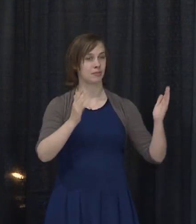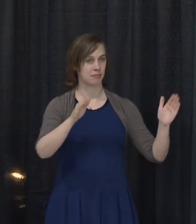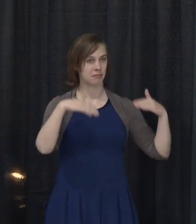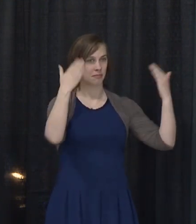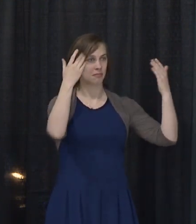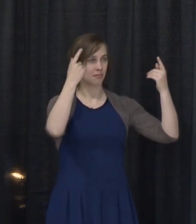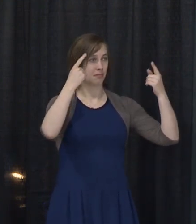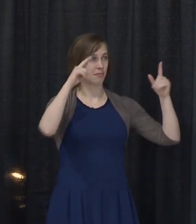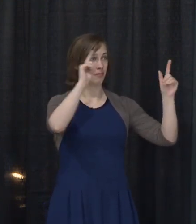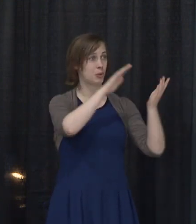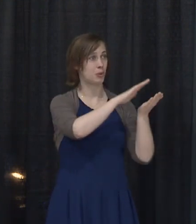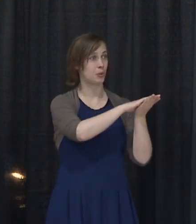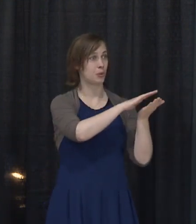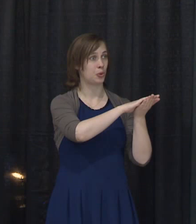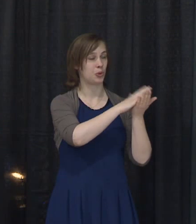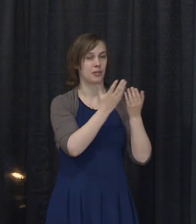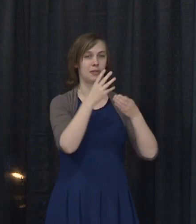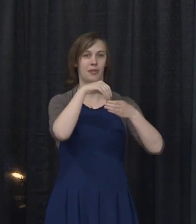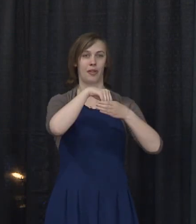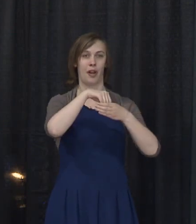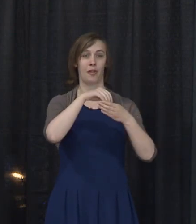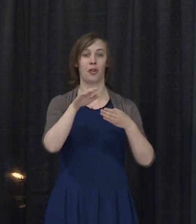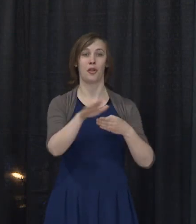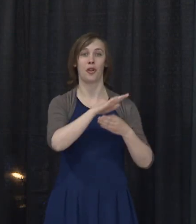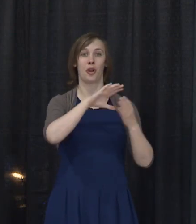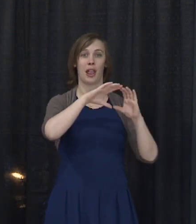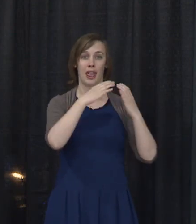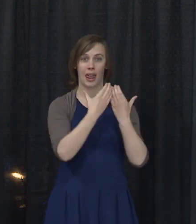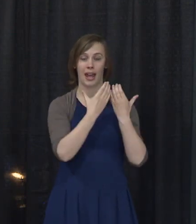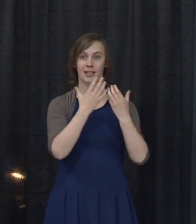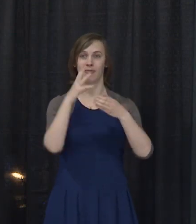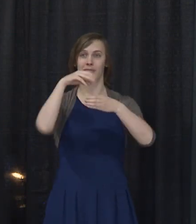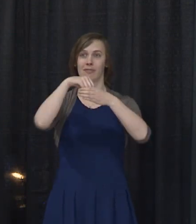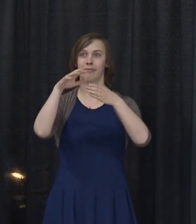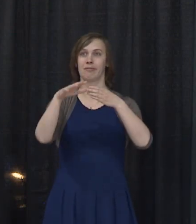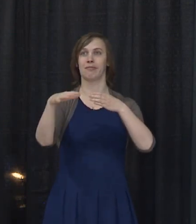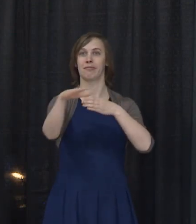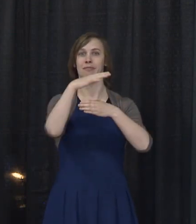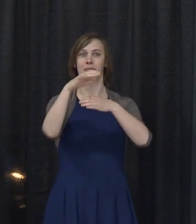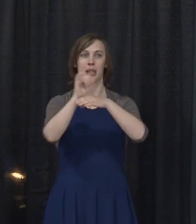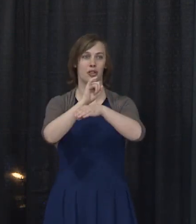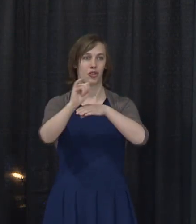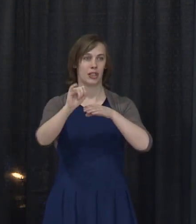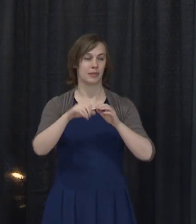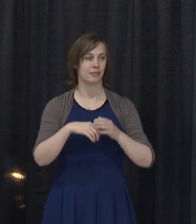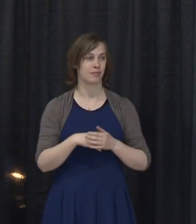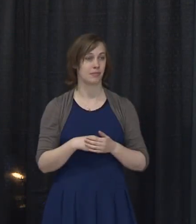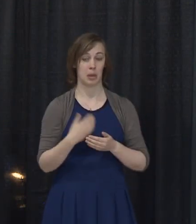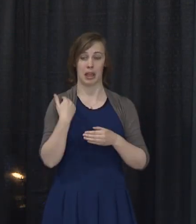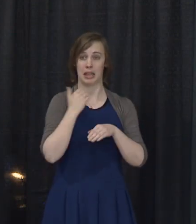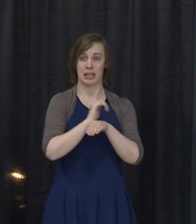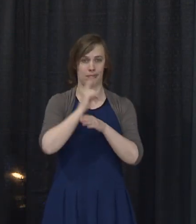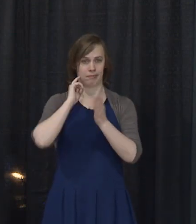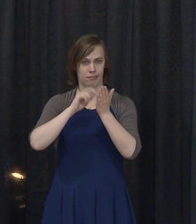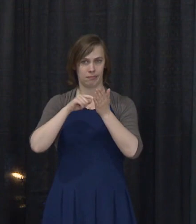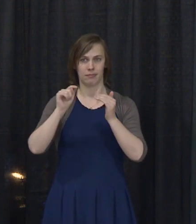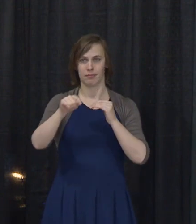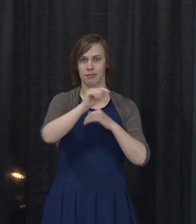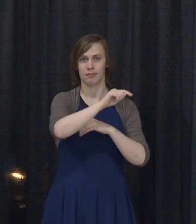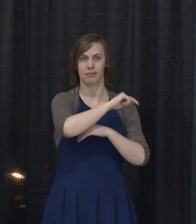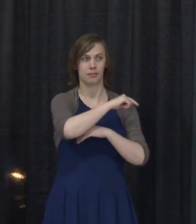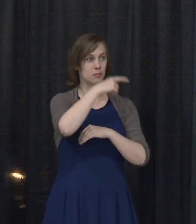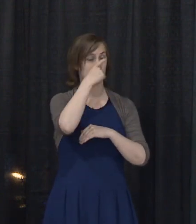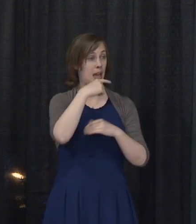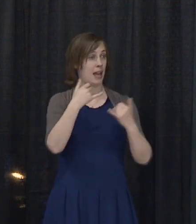to their class and industry. I would like each of those students last night who were so recognized with awards to please stand